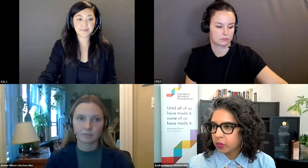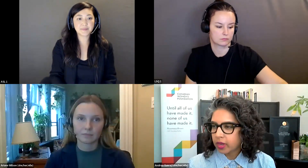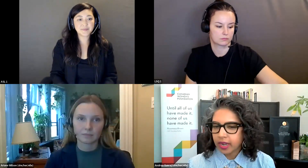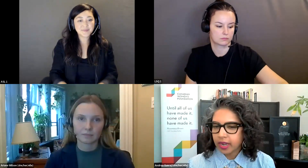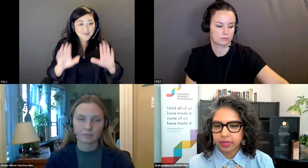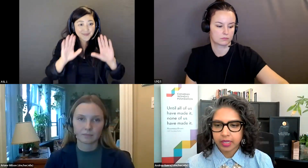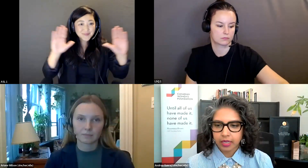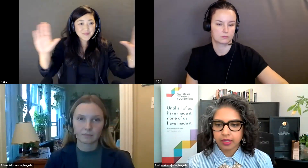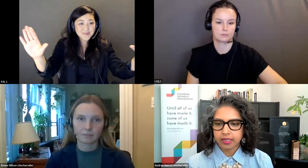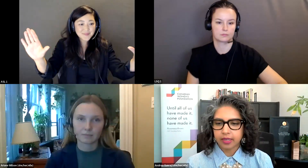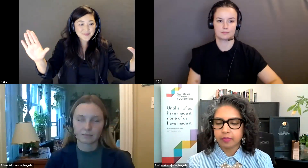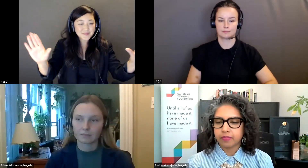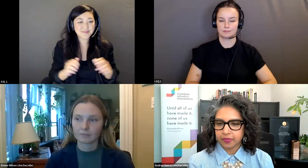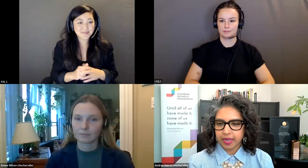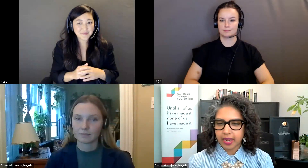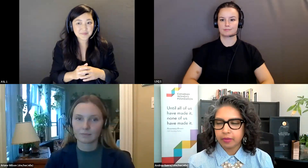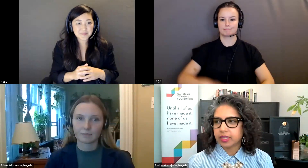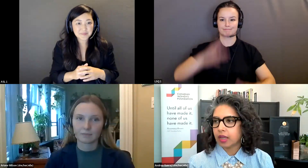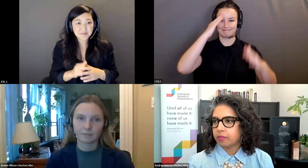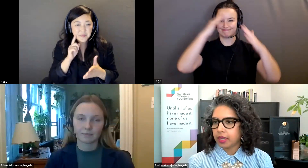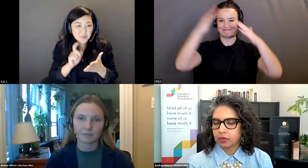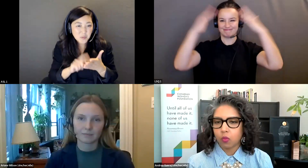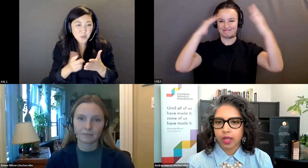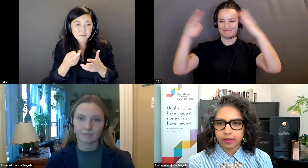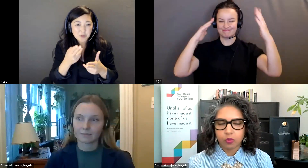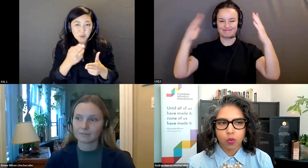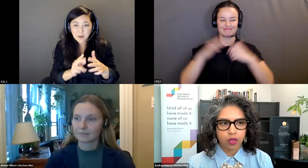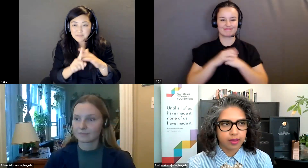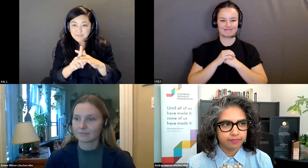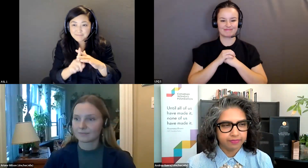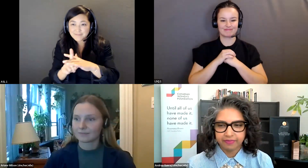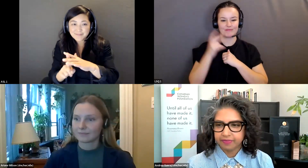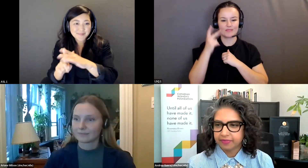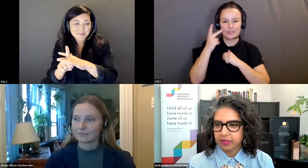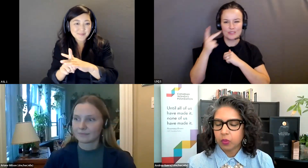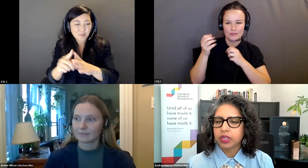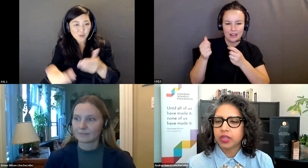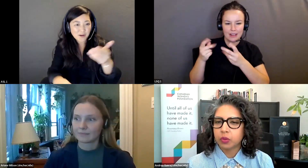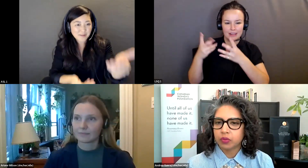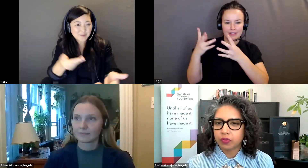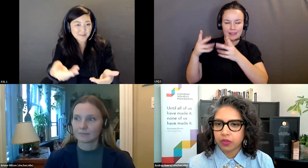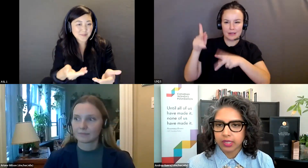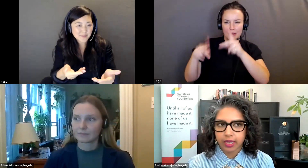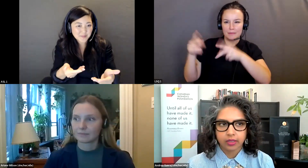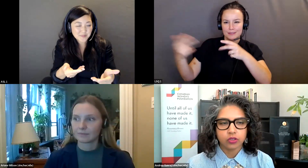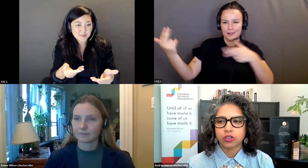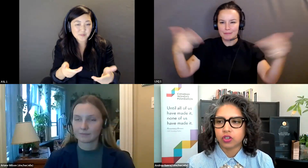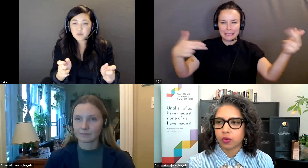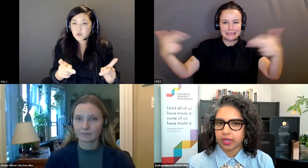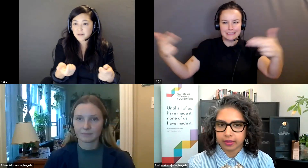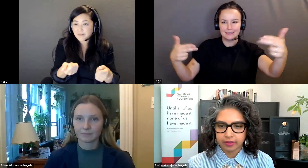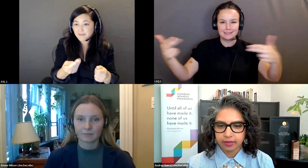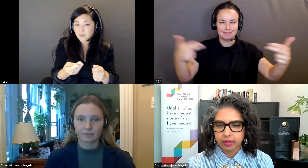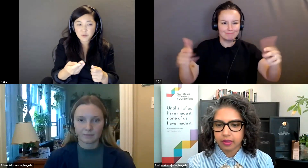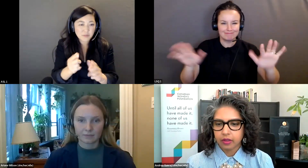Hello, everyone. I'm seeing some names come in. Welcome, welcome. We'll give you a few seconds to